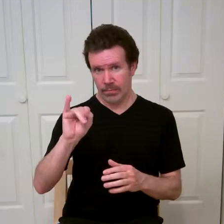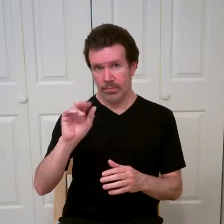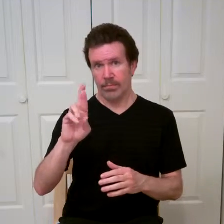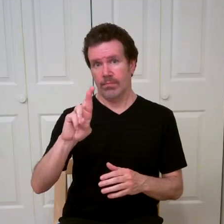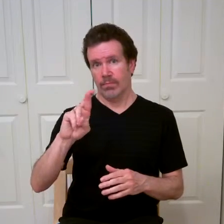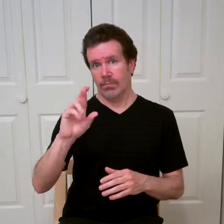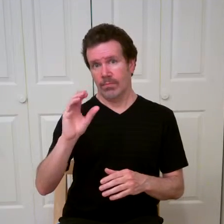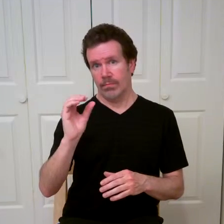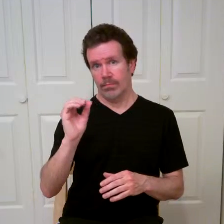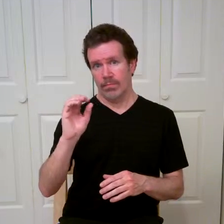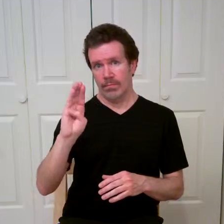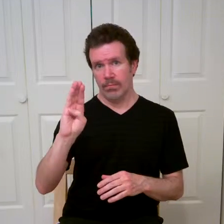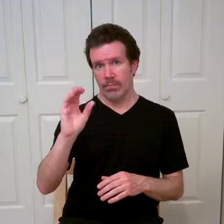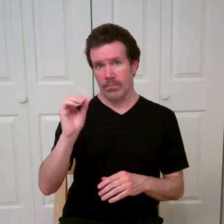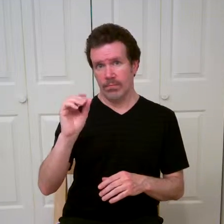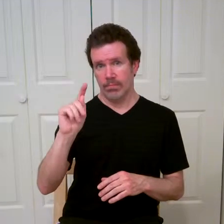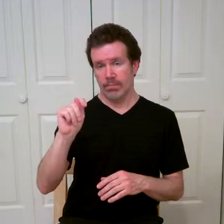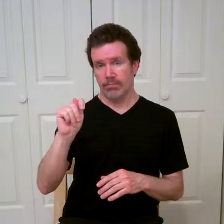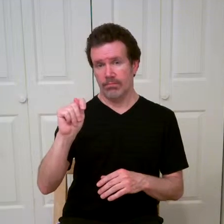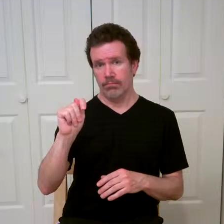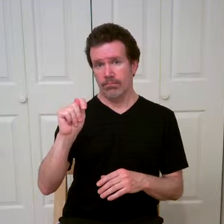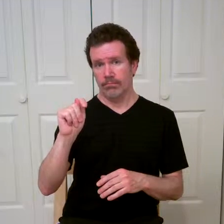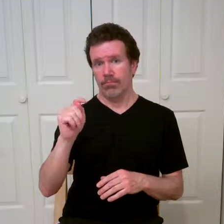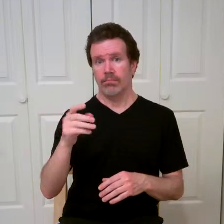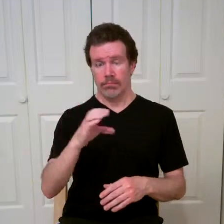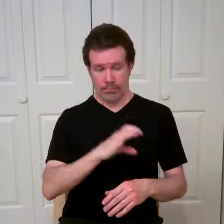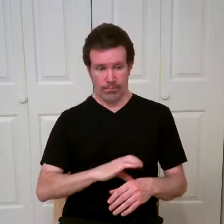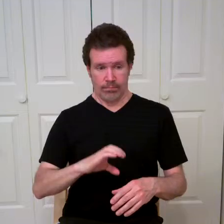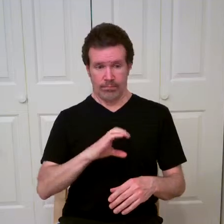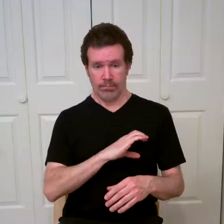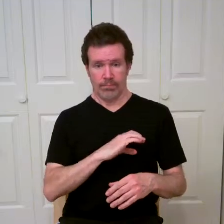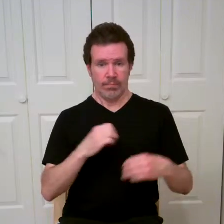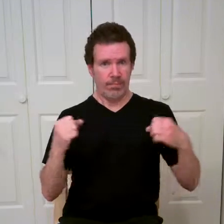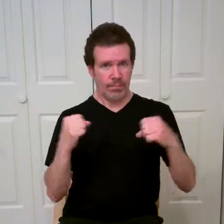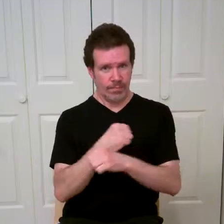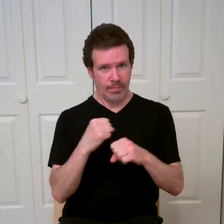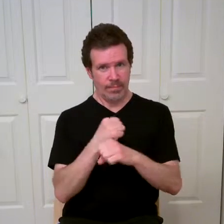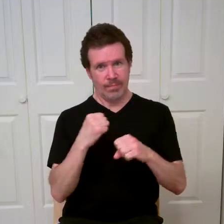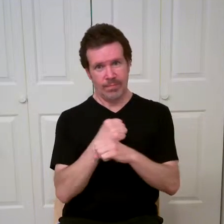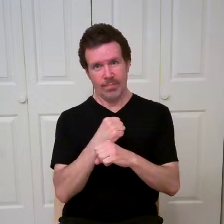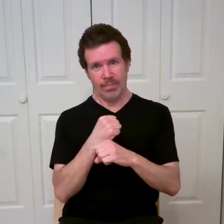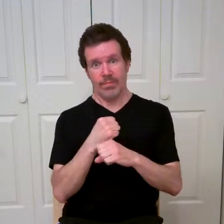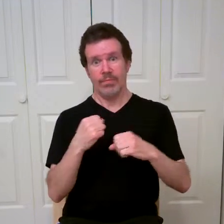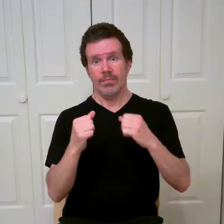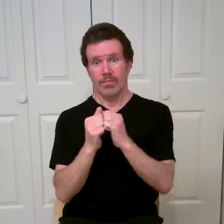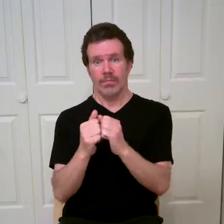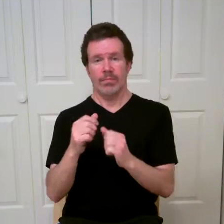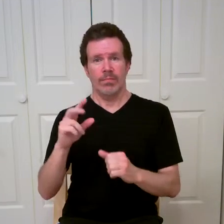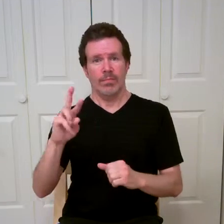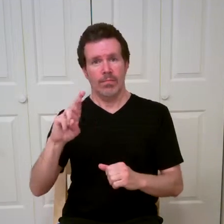against robots that are trying to take over the city. What type of conflict is this?